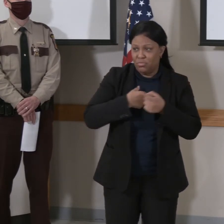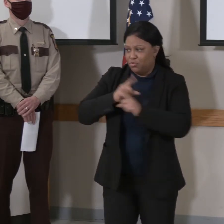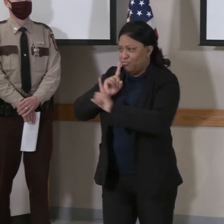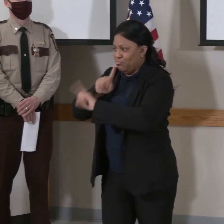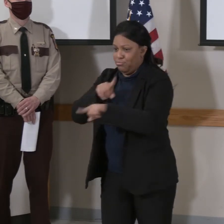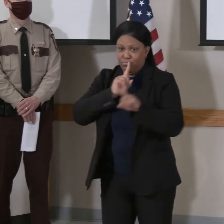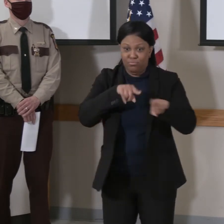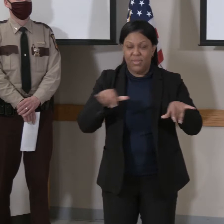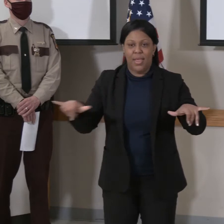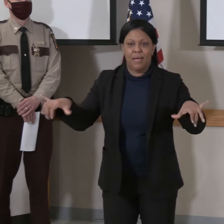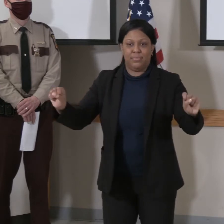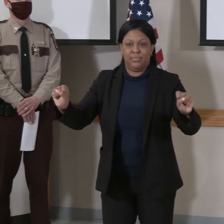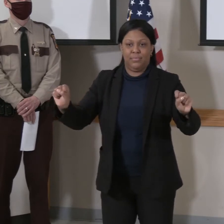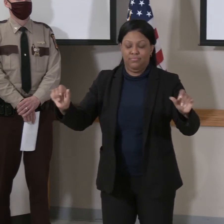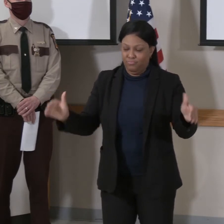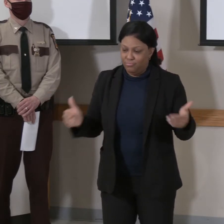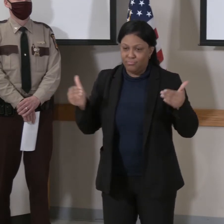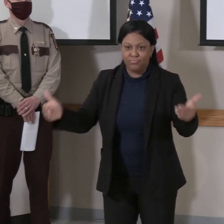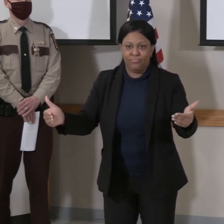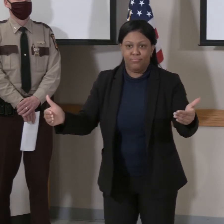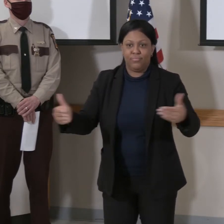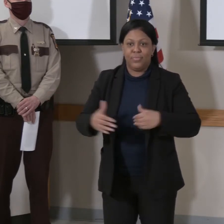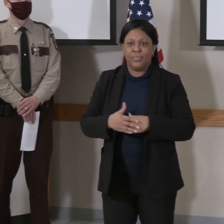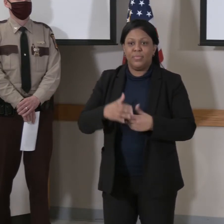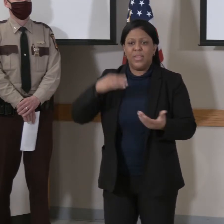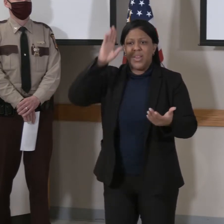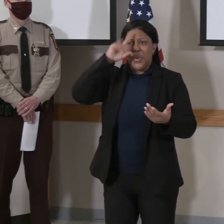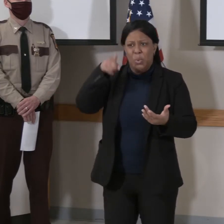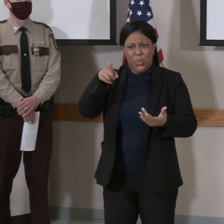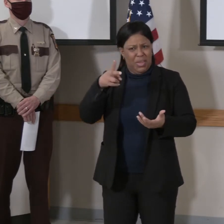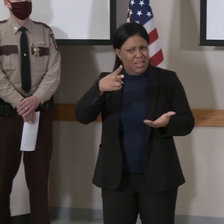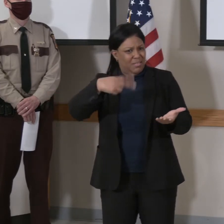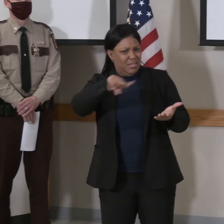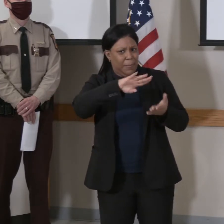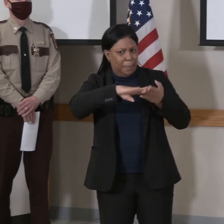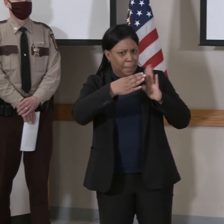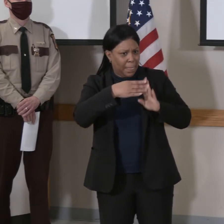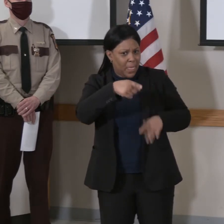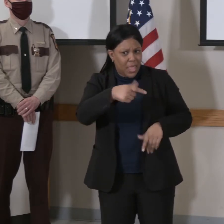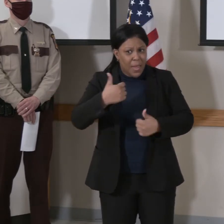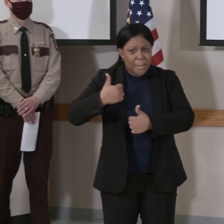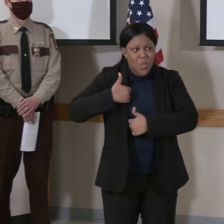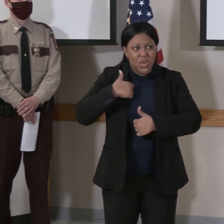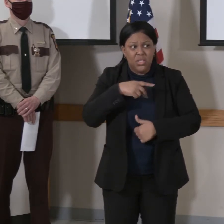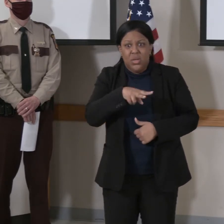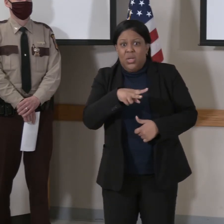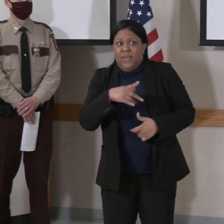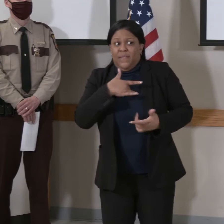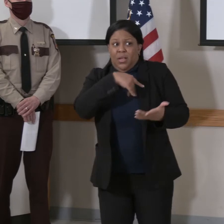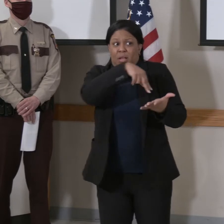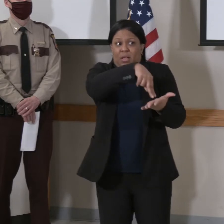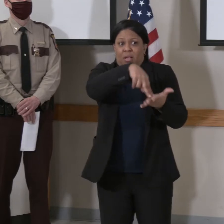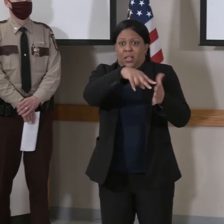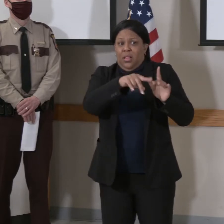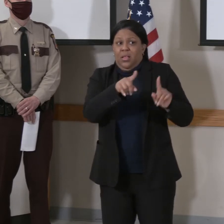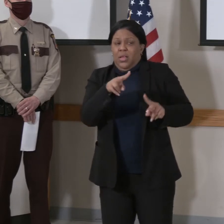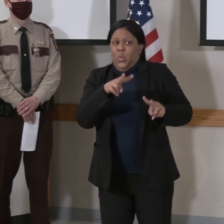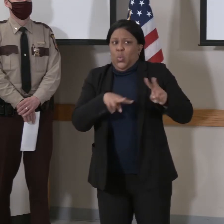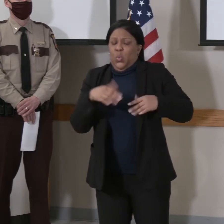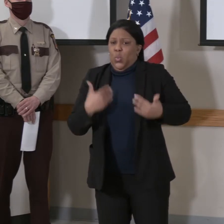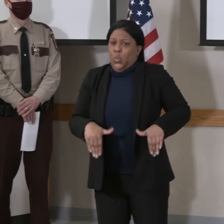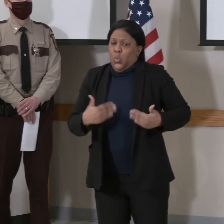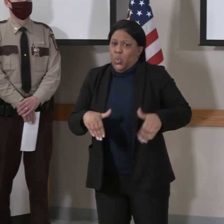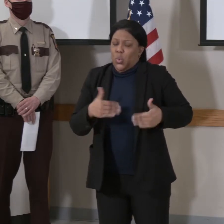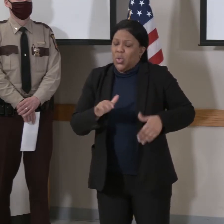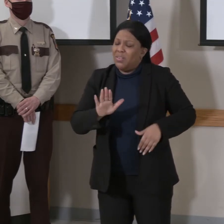realize the sight of soldiers in our communities is not a sight any of us want to see. However, this past year has been unprecedented.